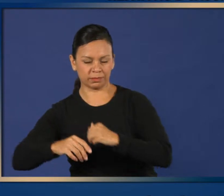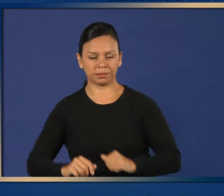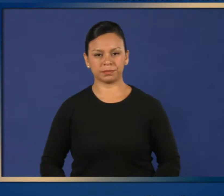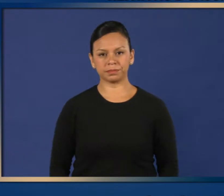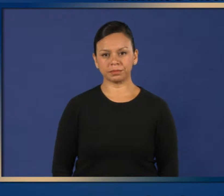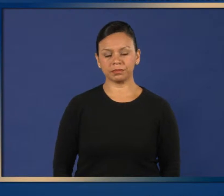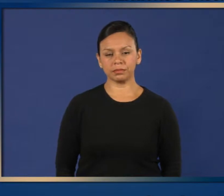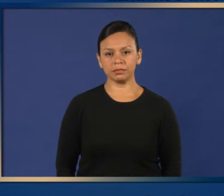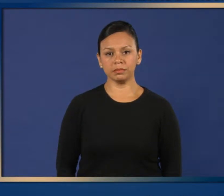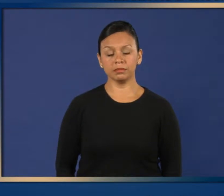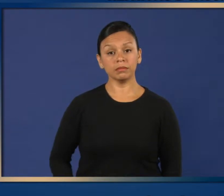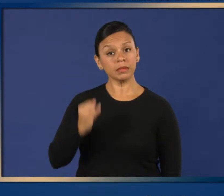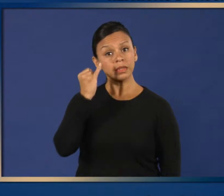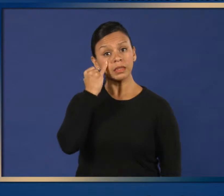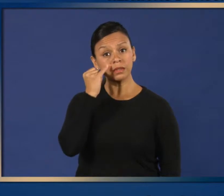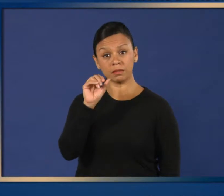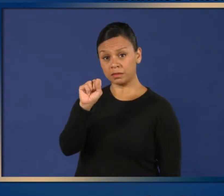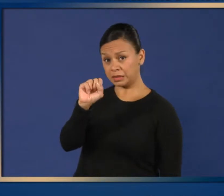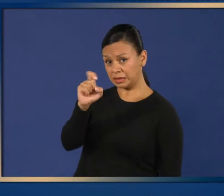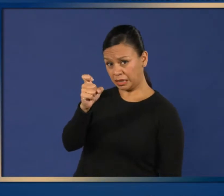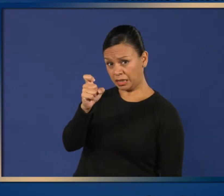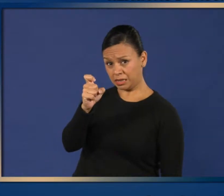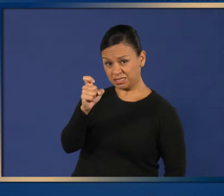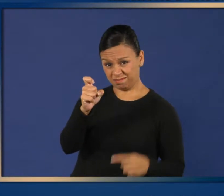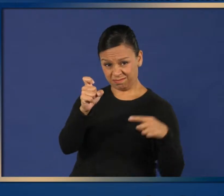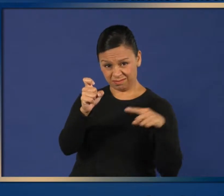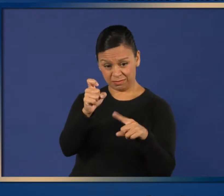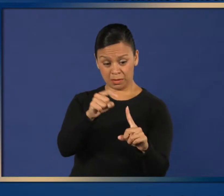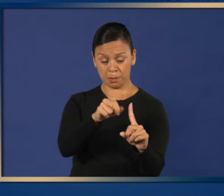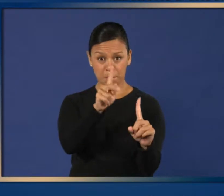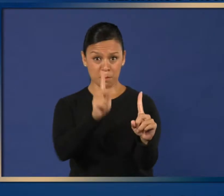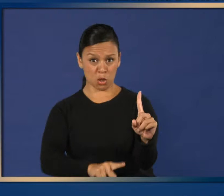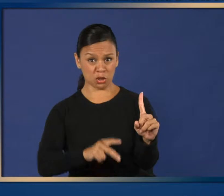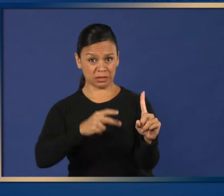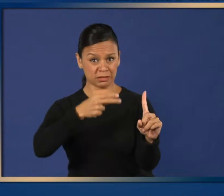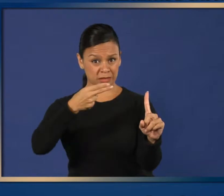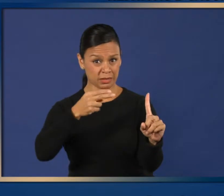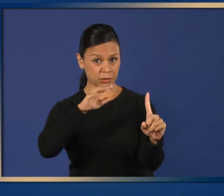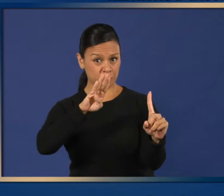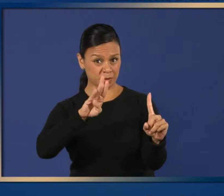having unprotected sex with an infected person,